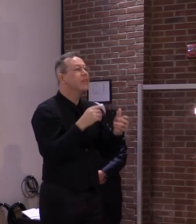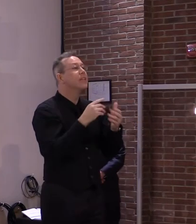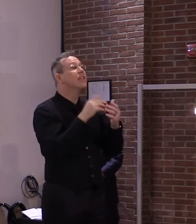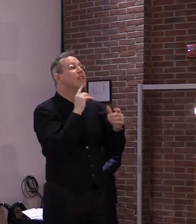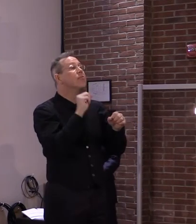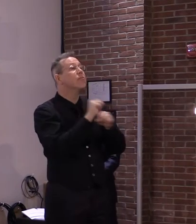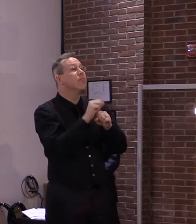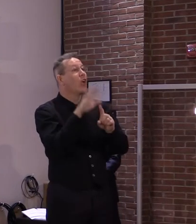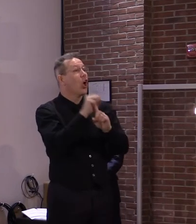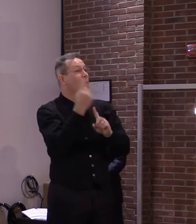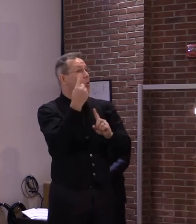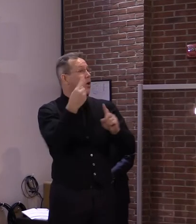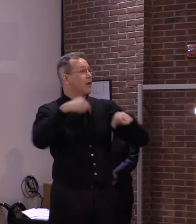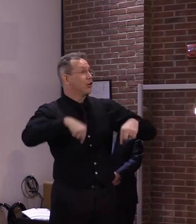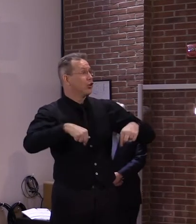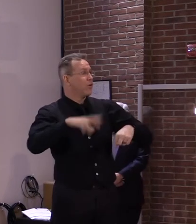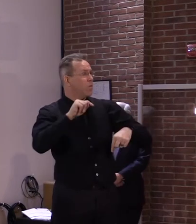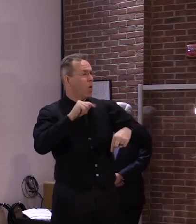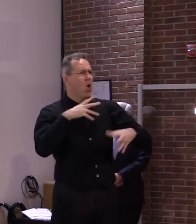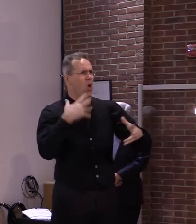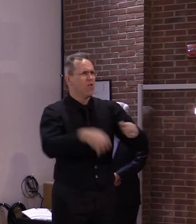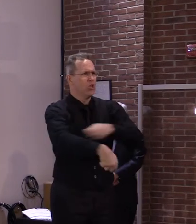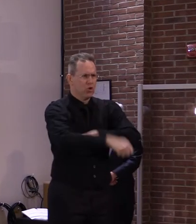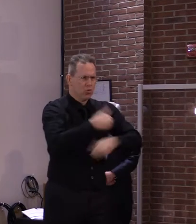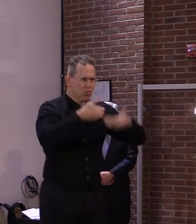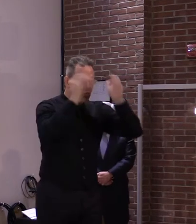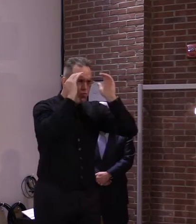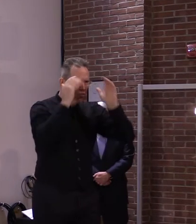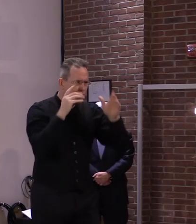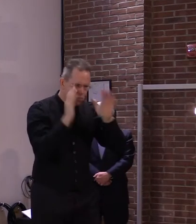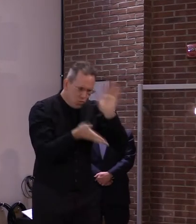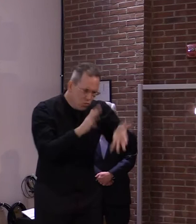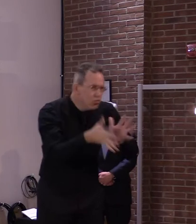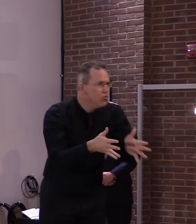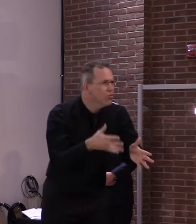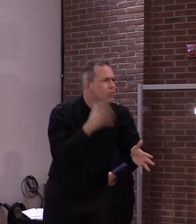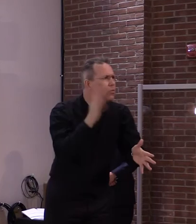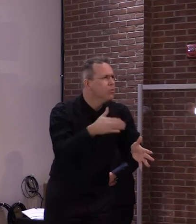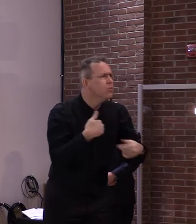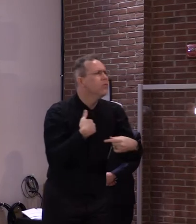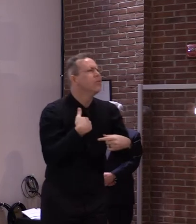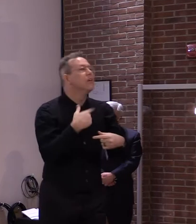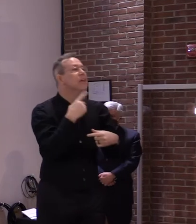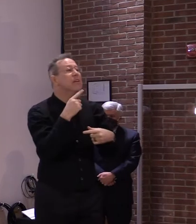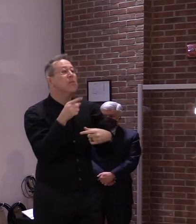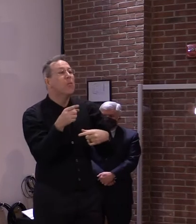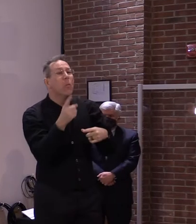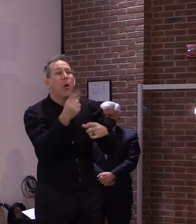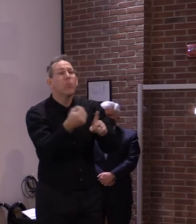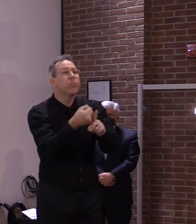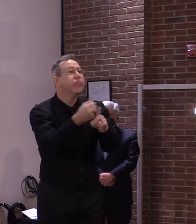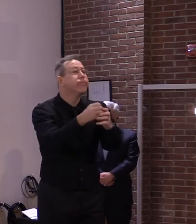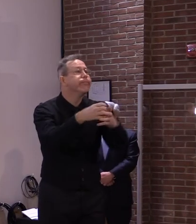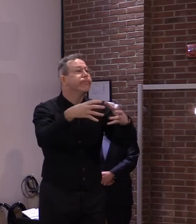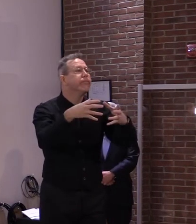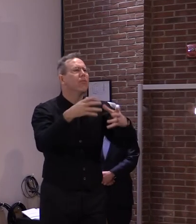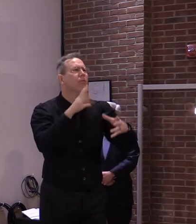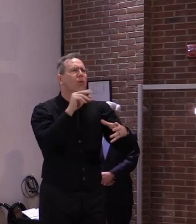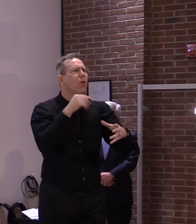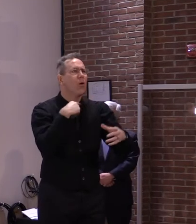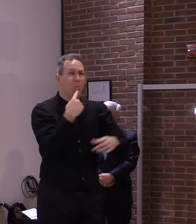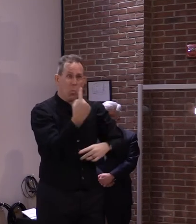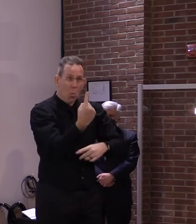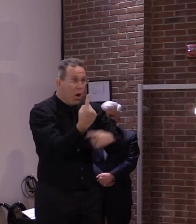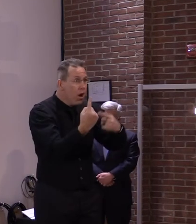wouldn't want to see a trend because one means it's here and even if we don't detect it in every specimen it will soon